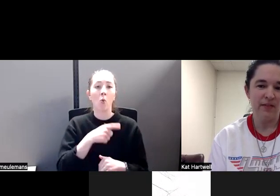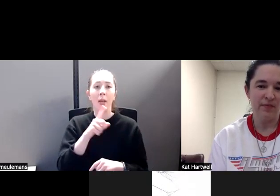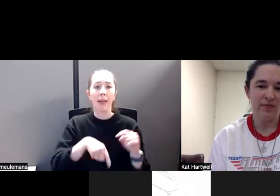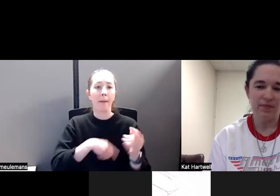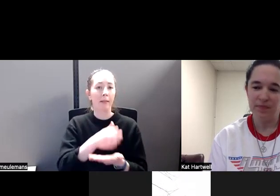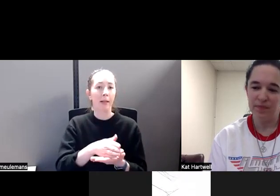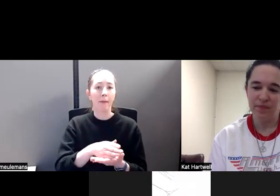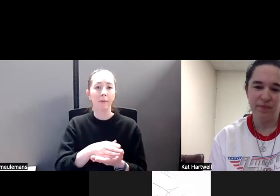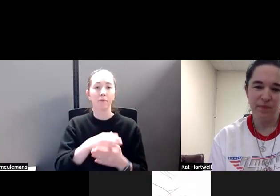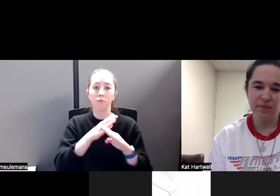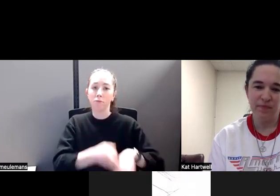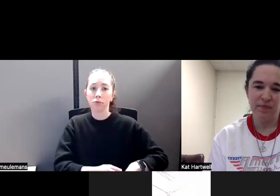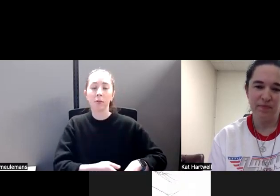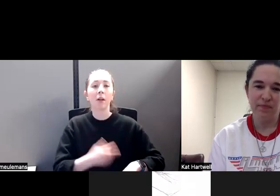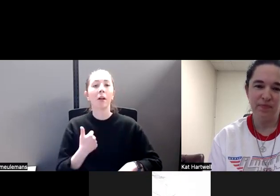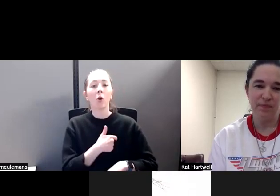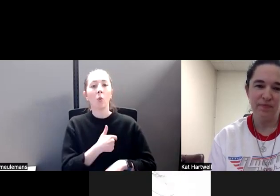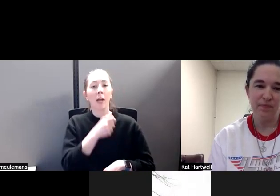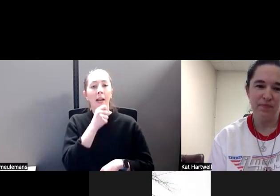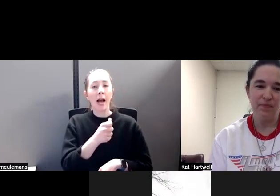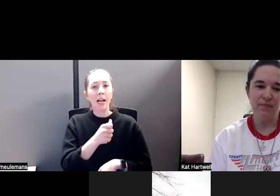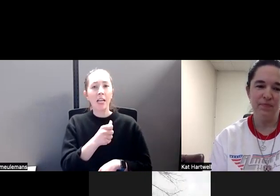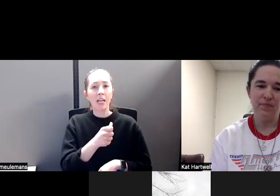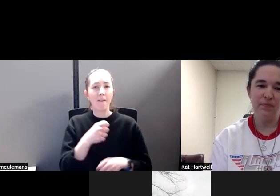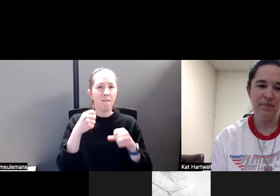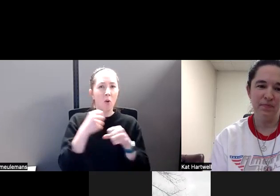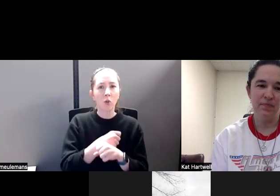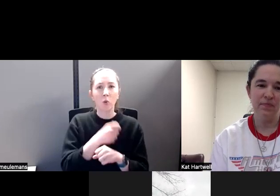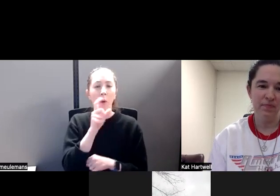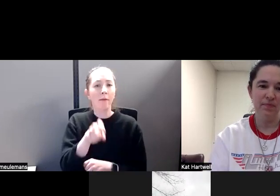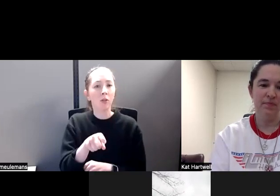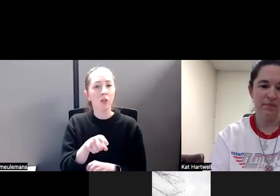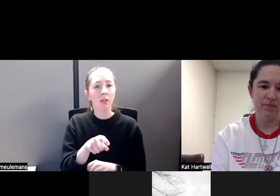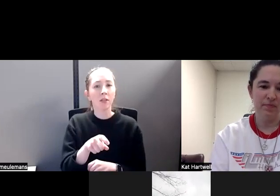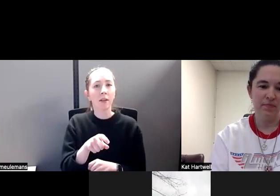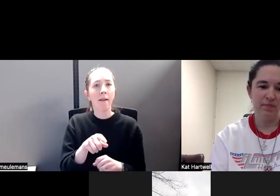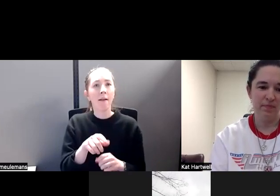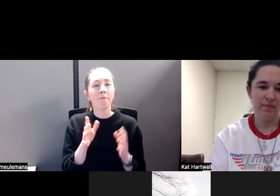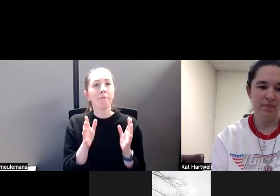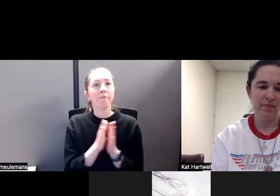unstoppable. And we don't do it in a, like a brute forceful way because we don't need to. We do it in a